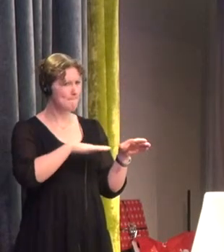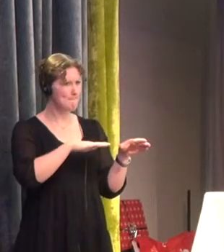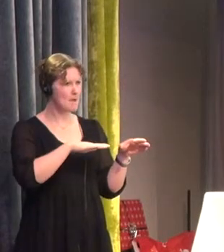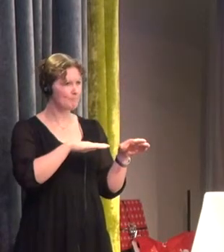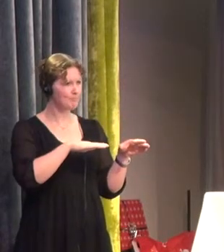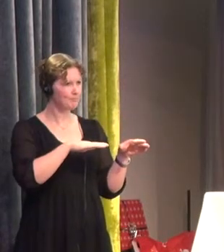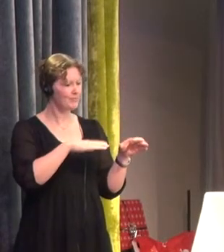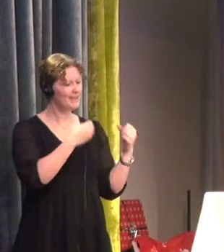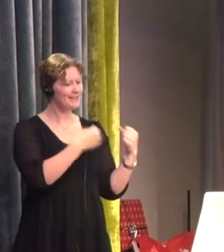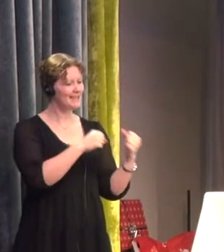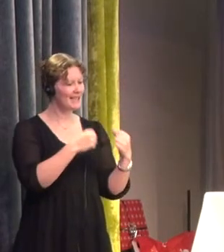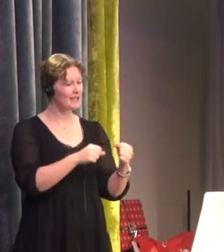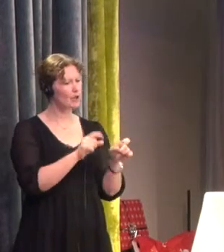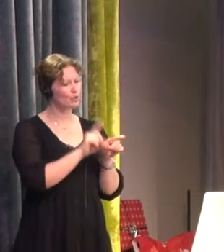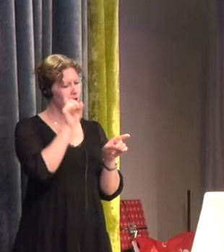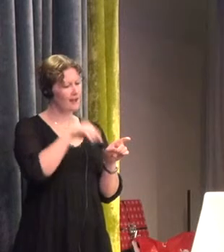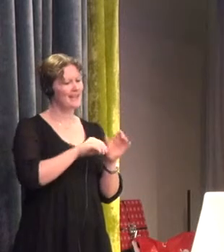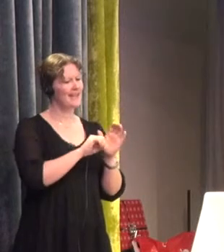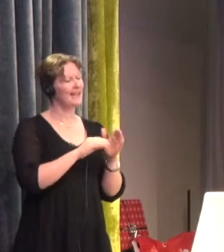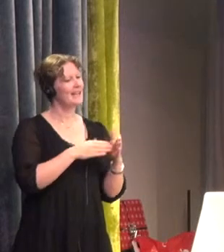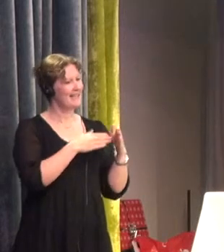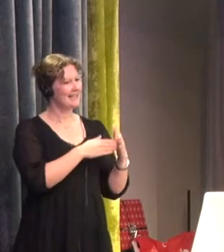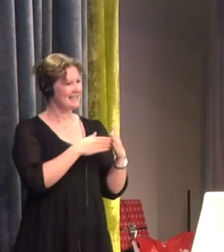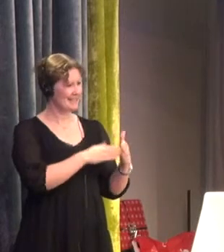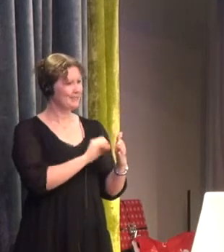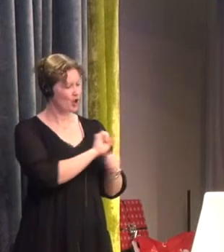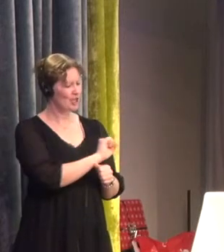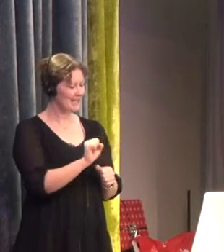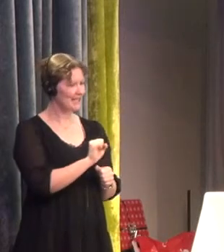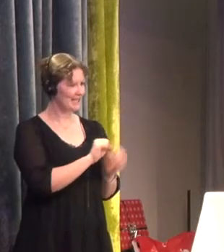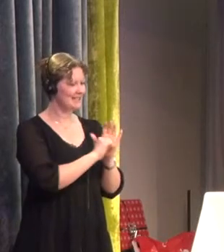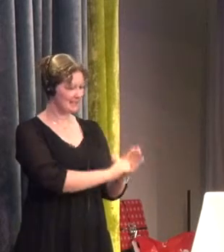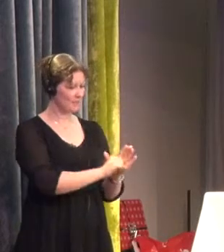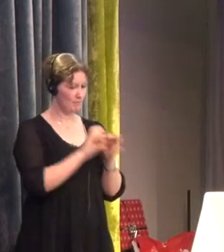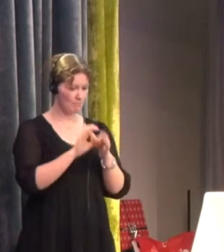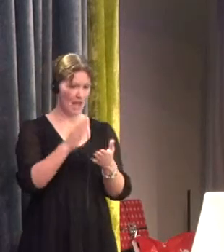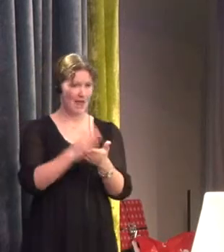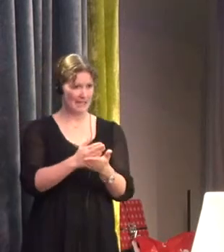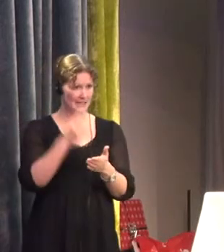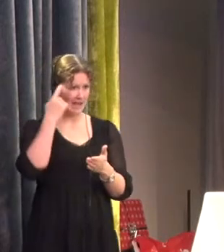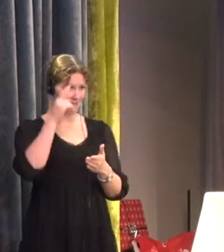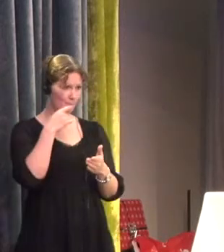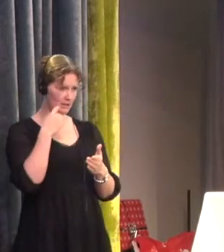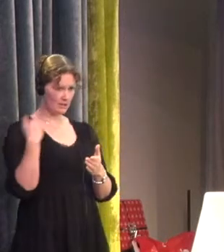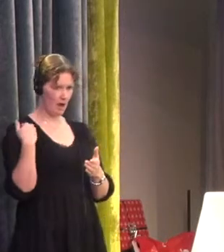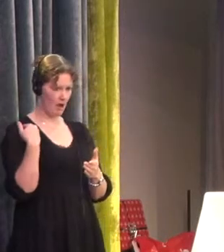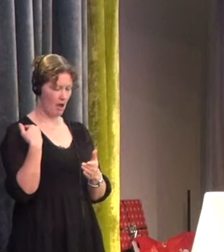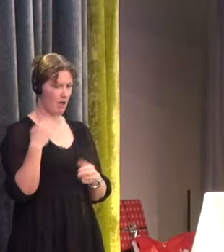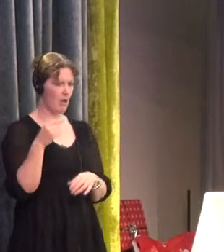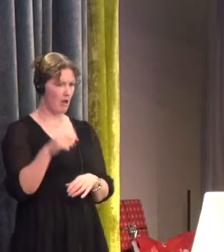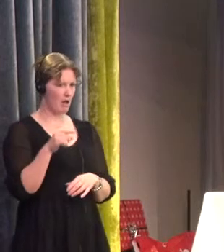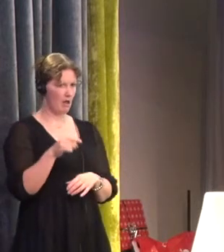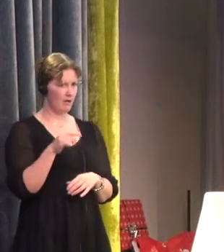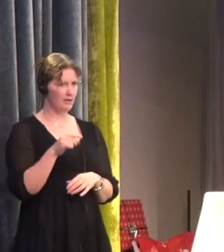Article 12 on autonomy and legal capacity is again the most controversial and the least understood, and in many ways one of the